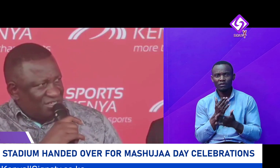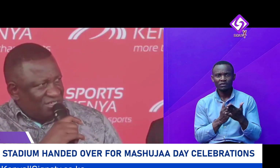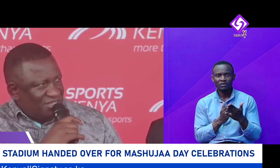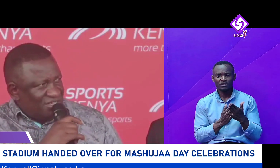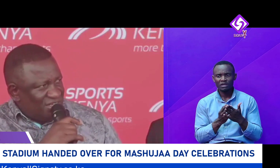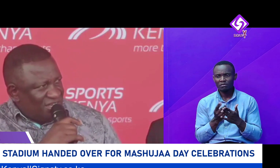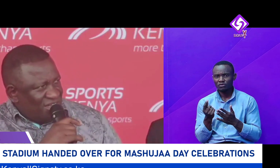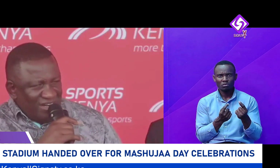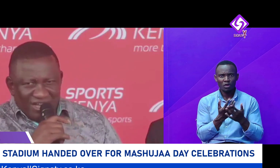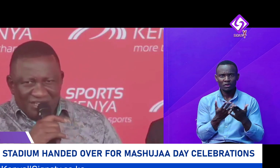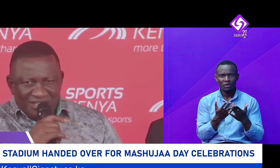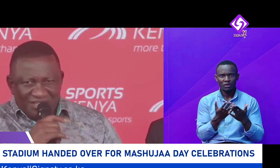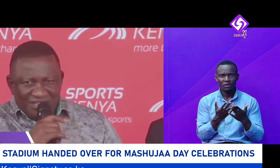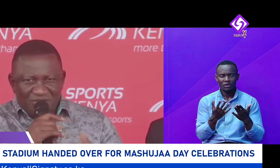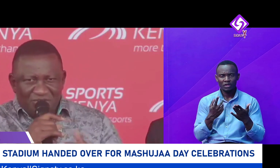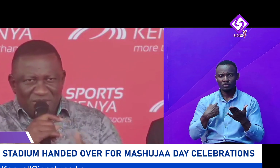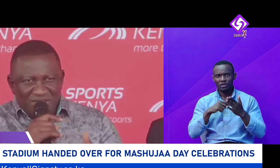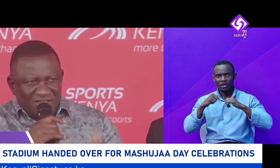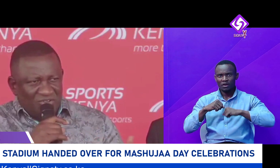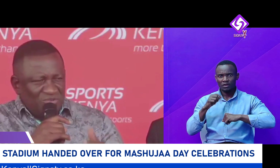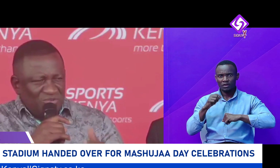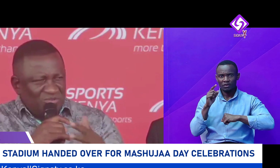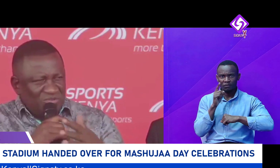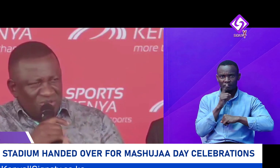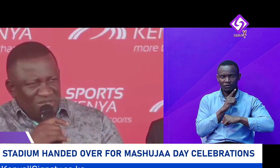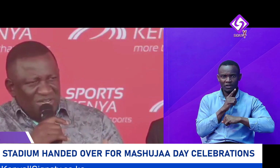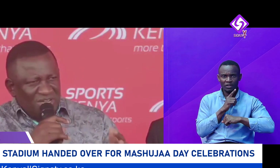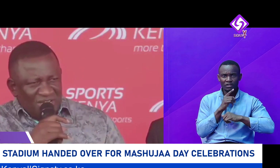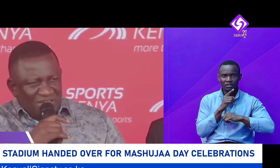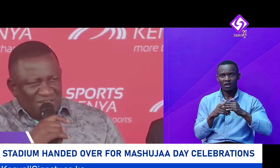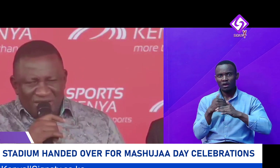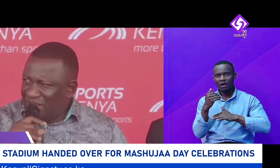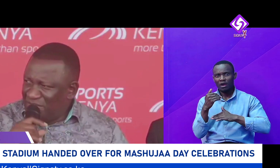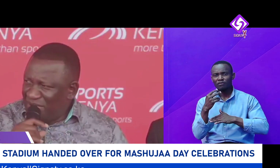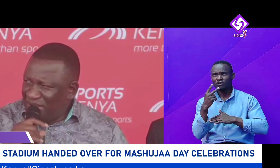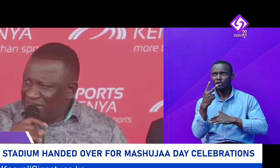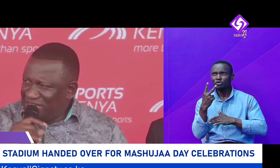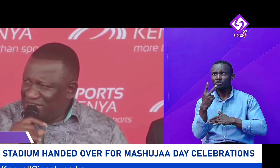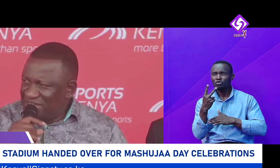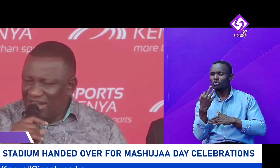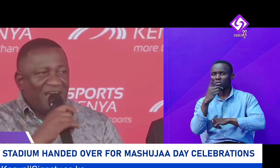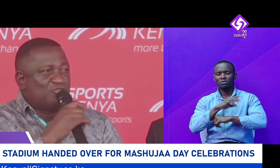na kandarasi ndani ya siku 2-3 yatakuwa yamemalizika,